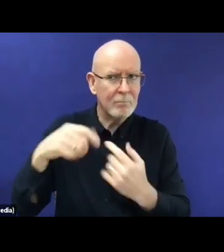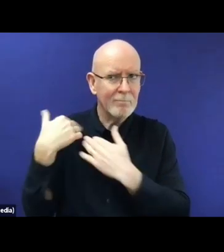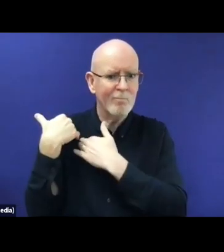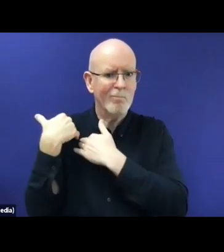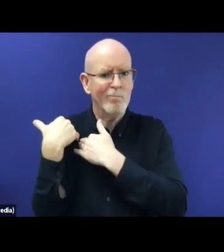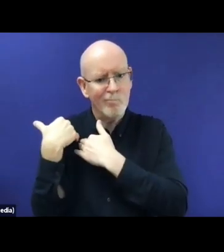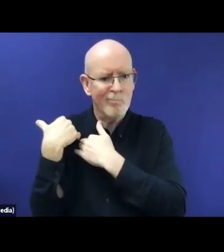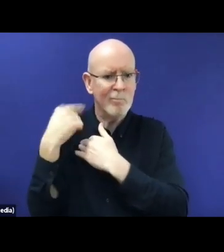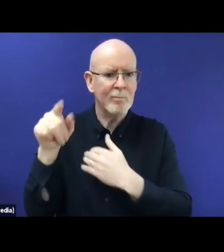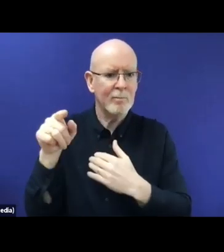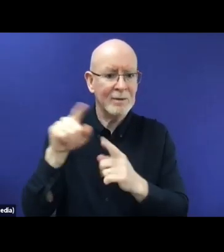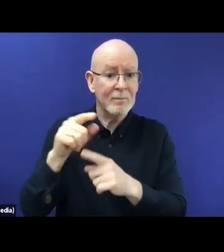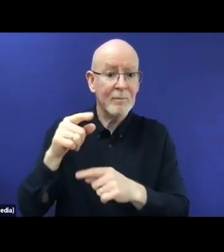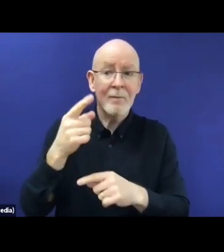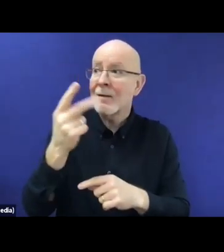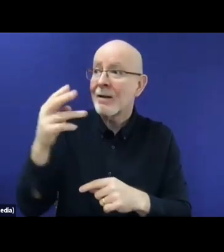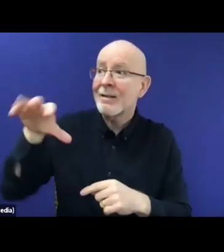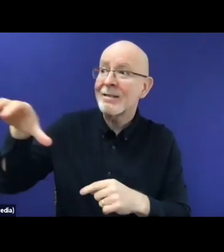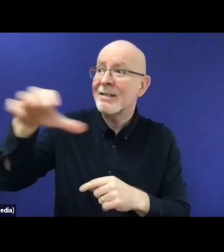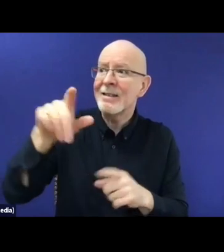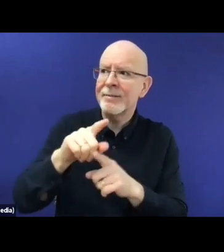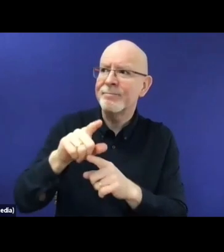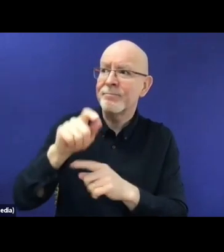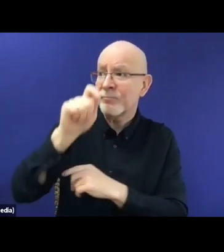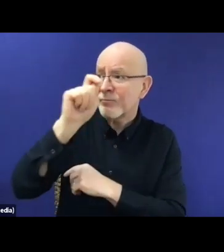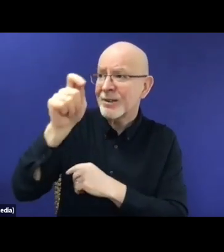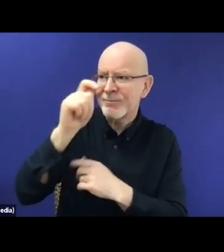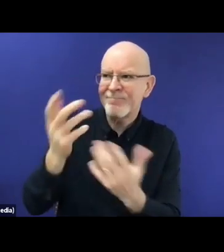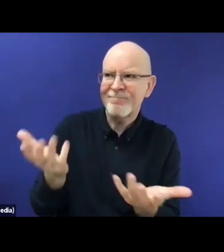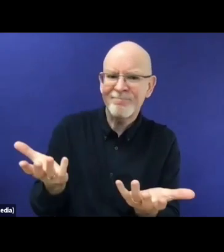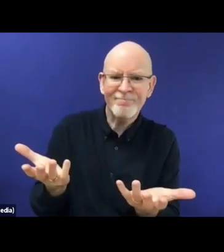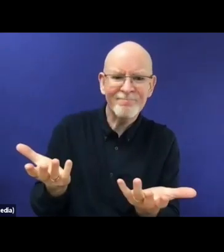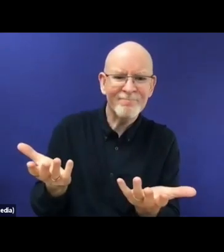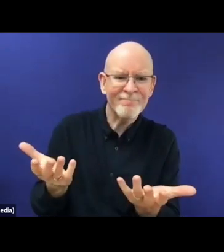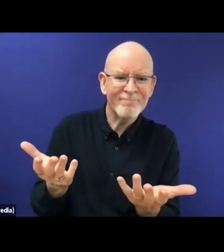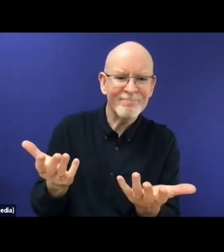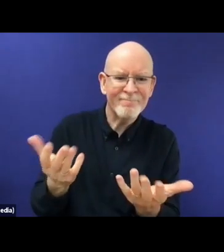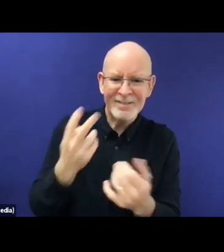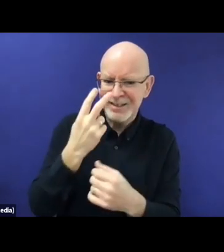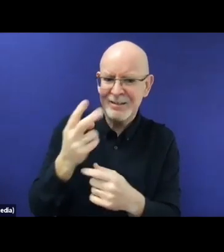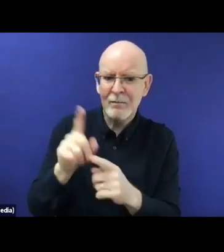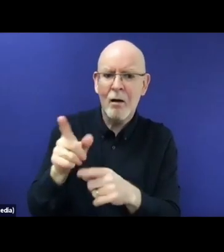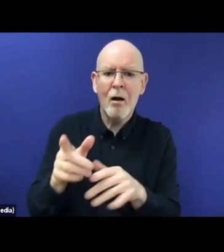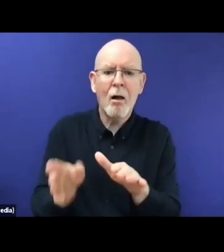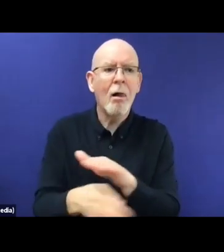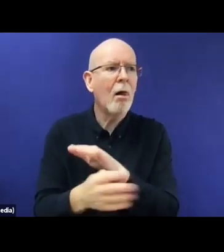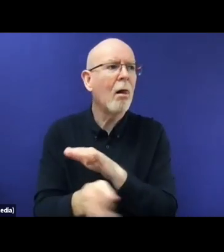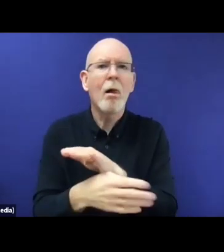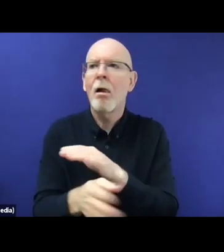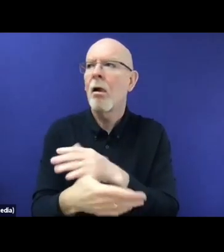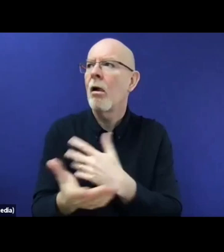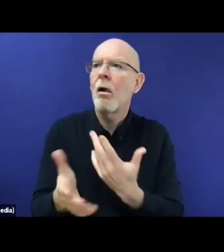do, or because by allowing certain slippages, they hope to open sort of the space